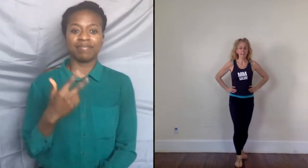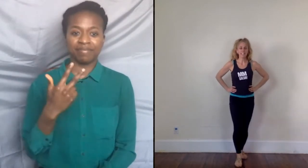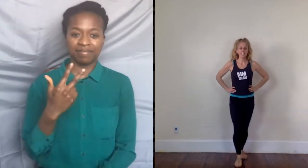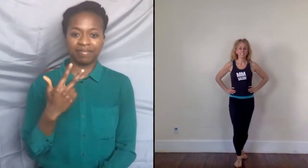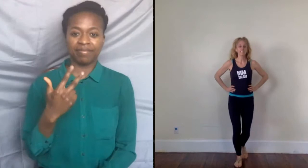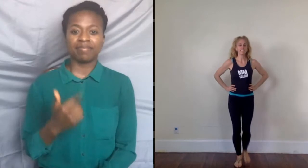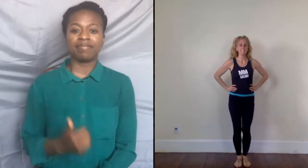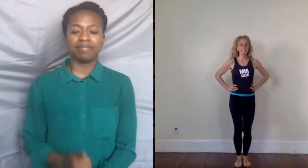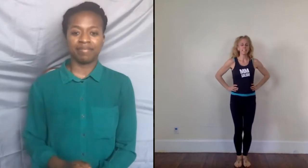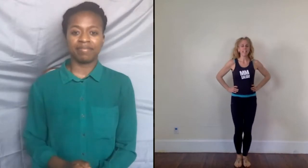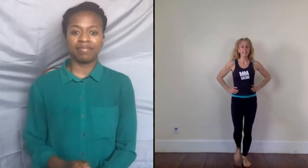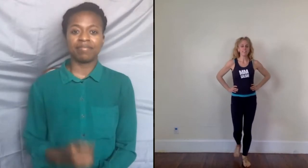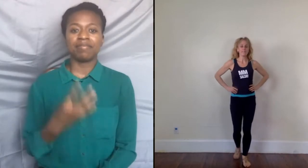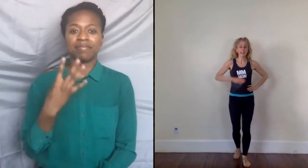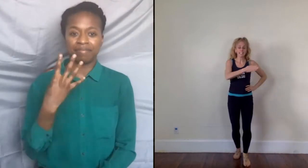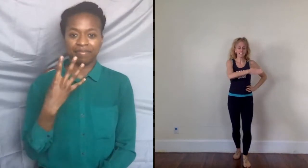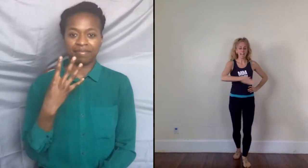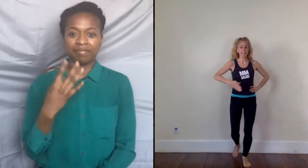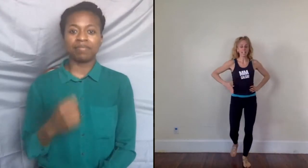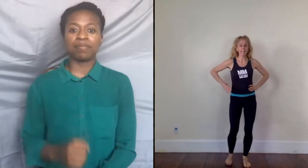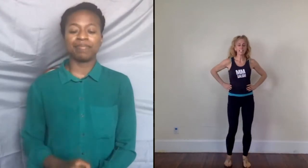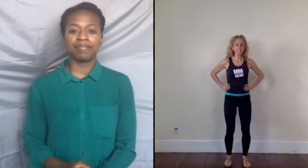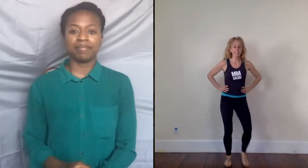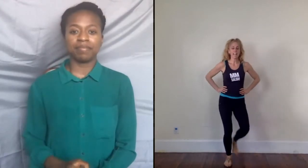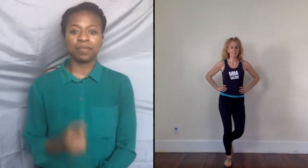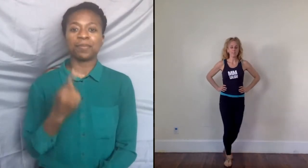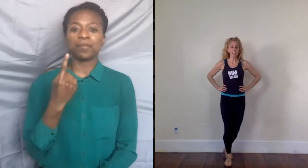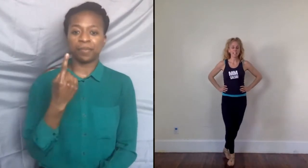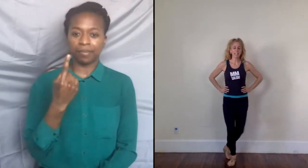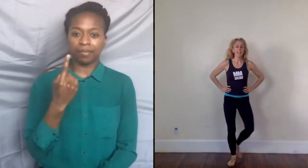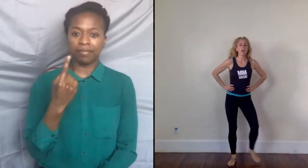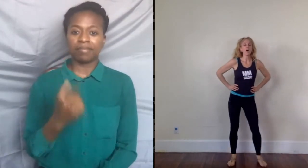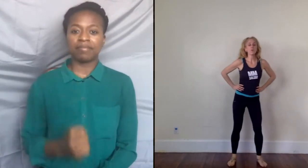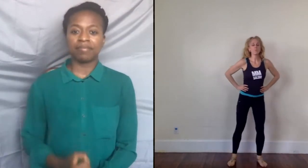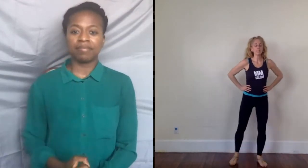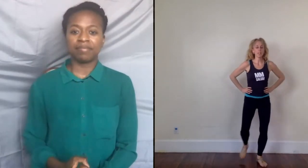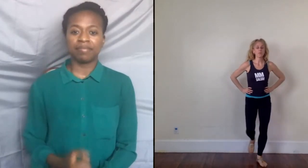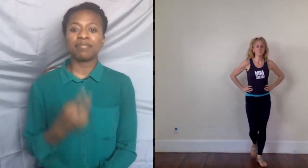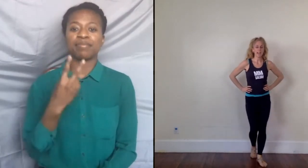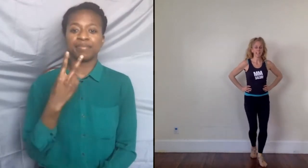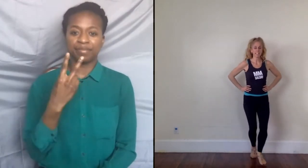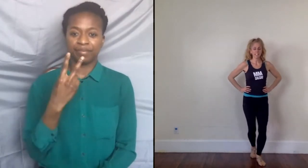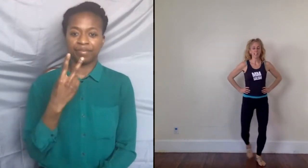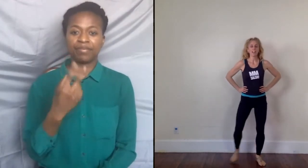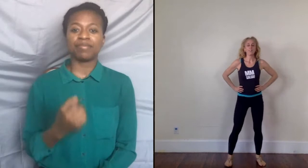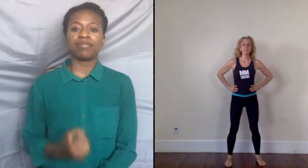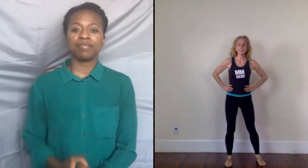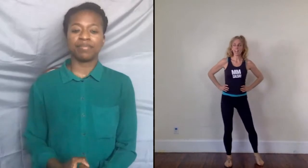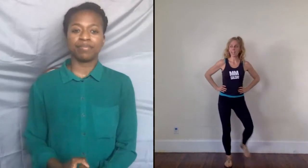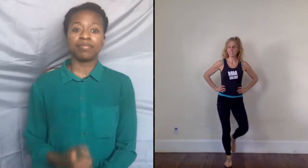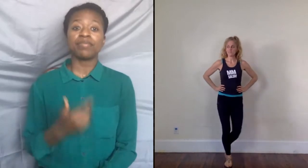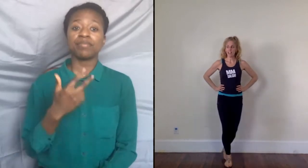and back, and back, diagonal, and back, open, and back,